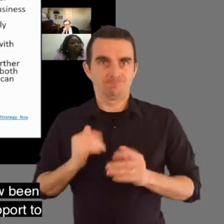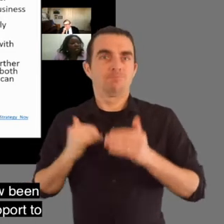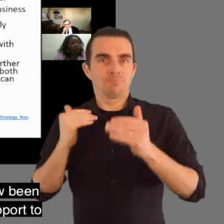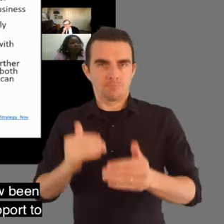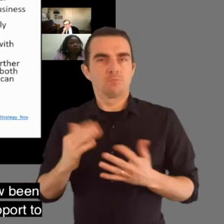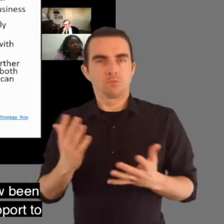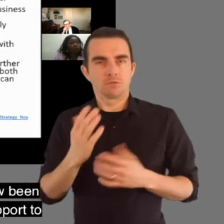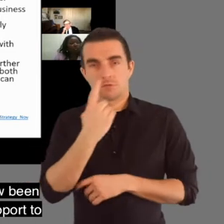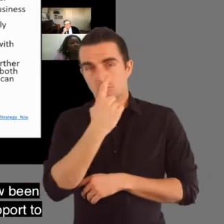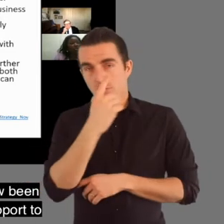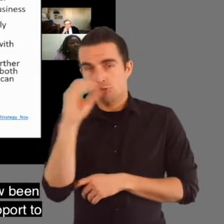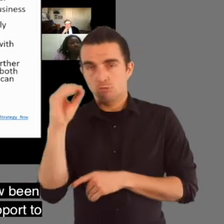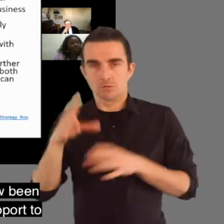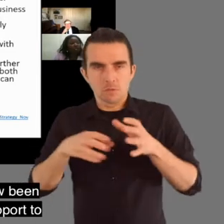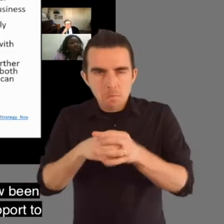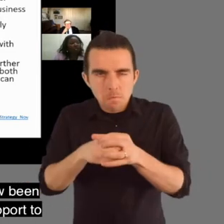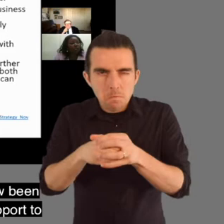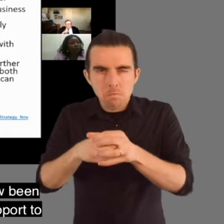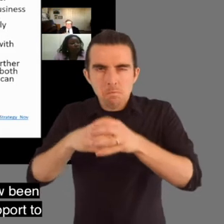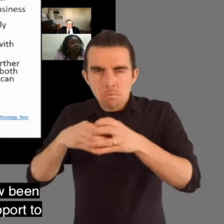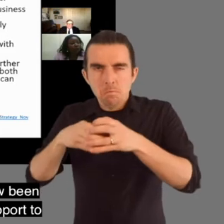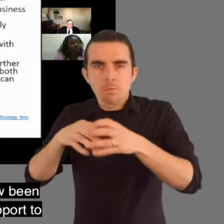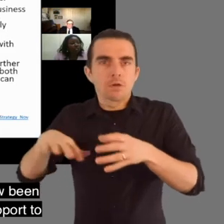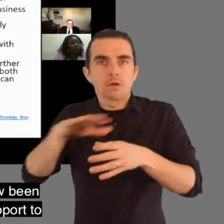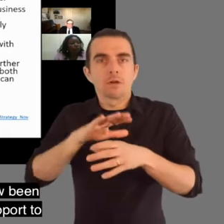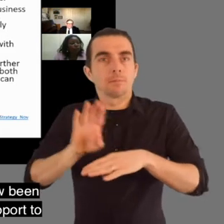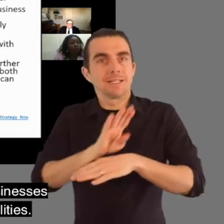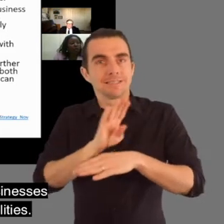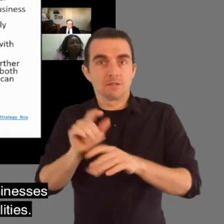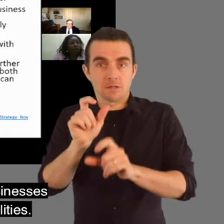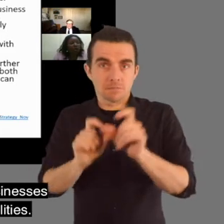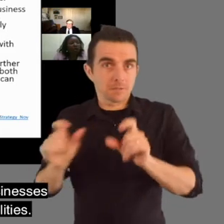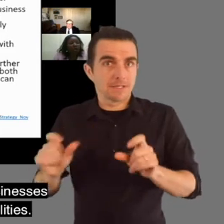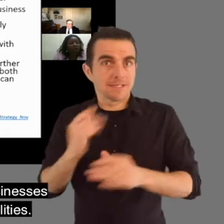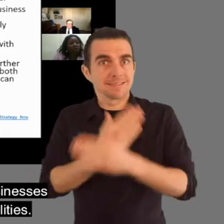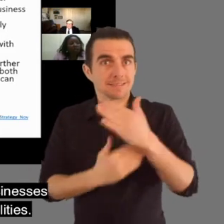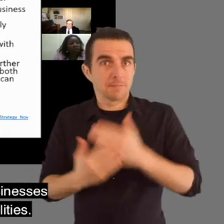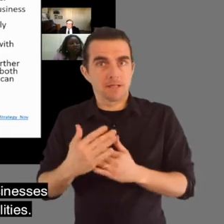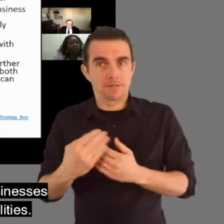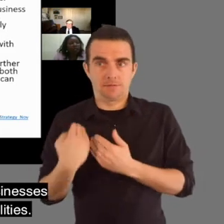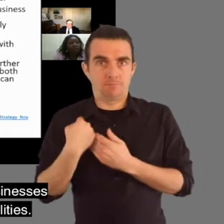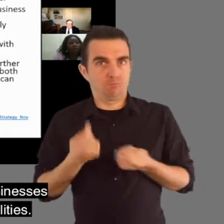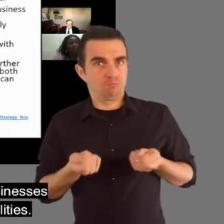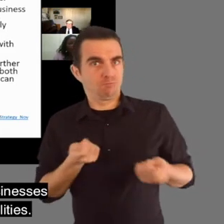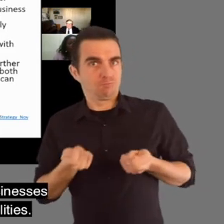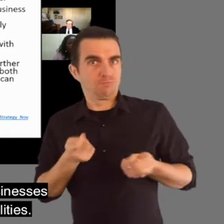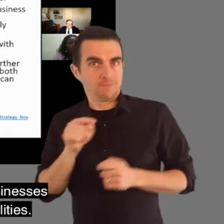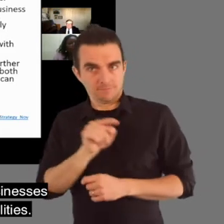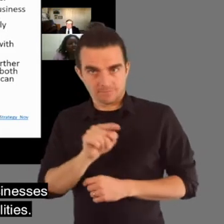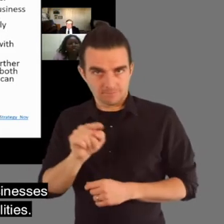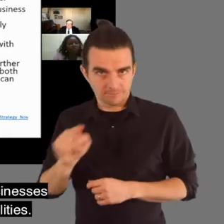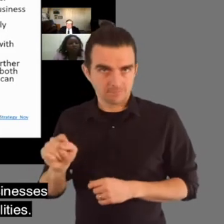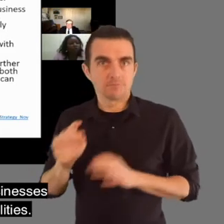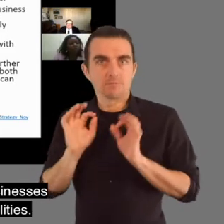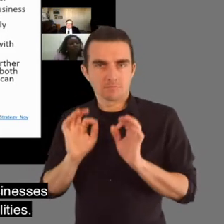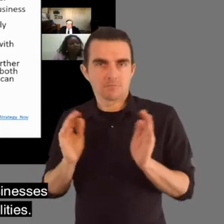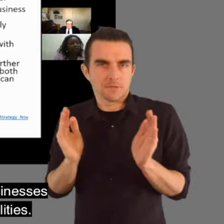which has now been completed and will provide support to around 100 micro and small businesses owned